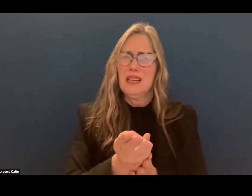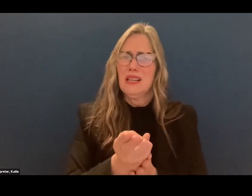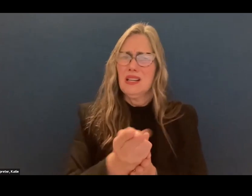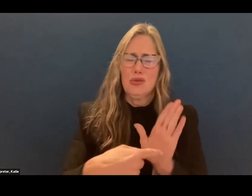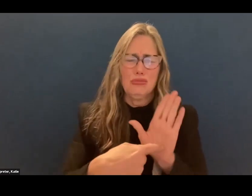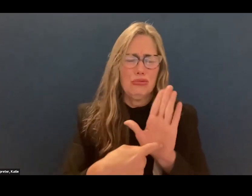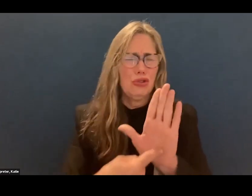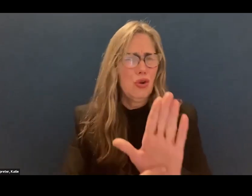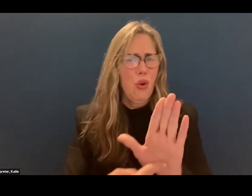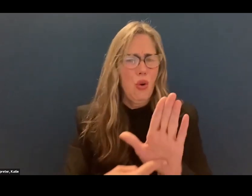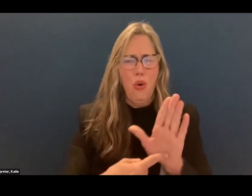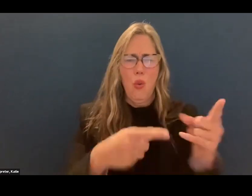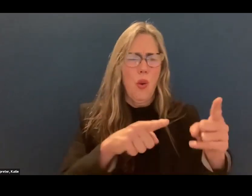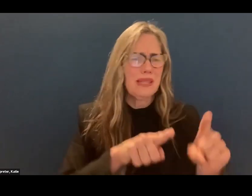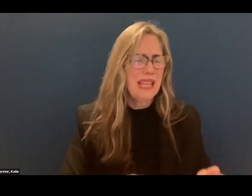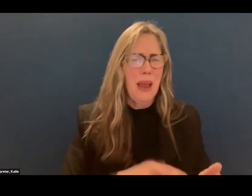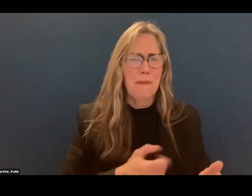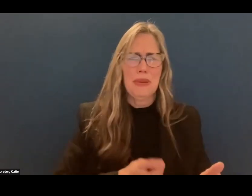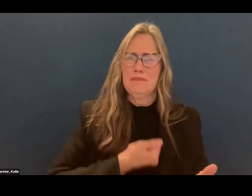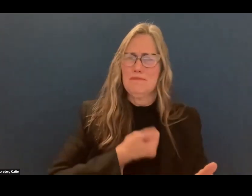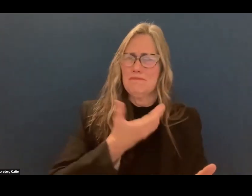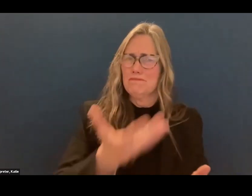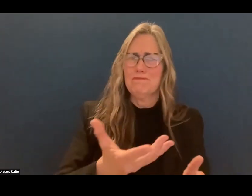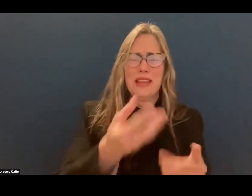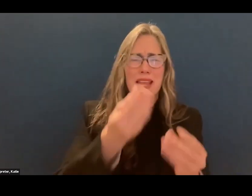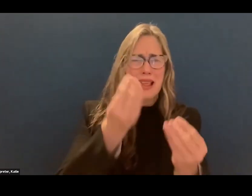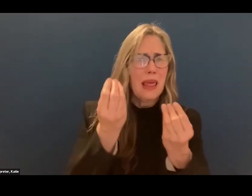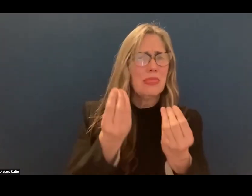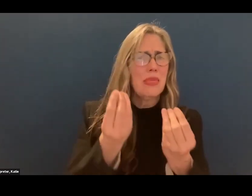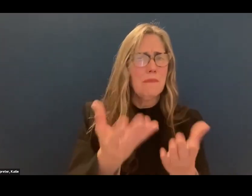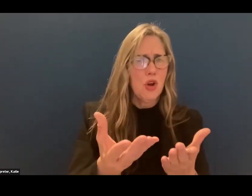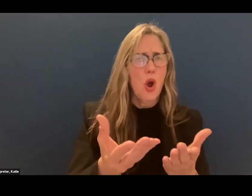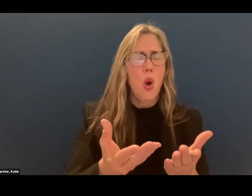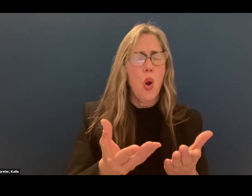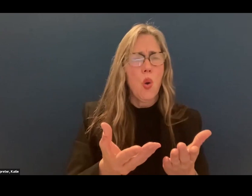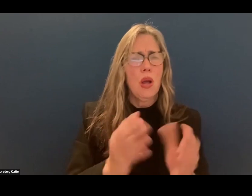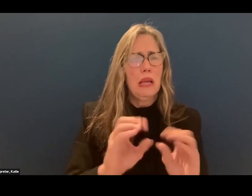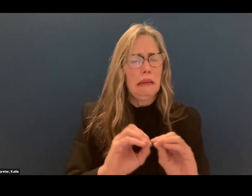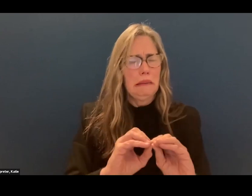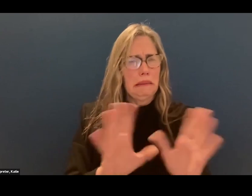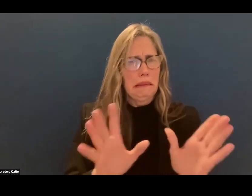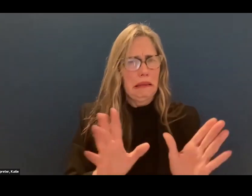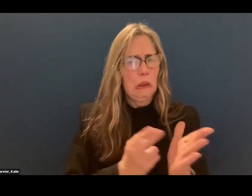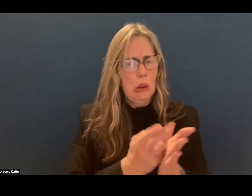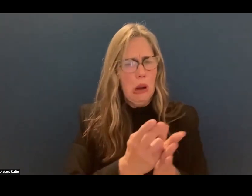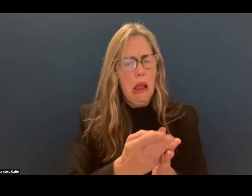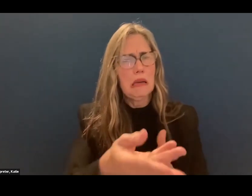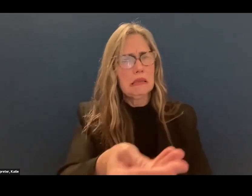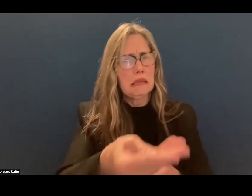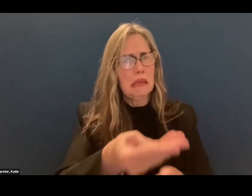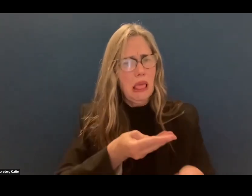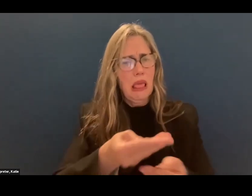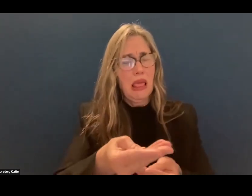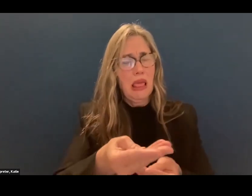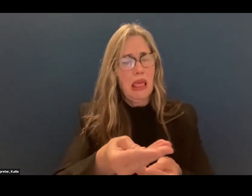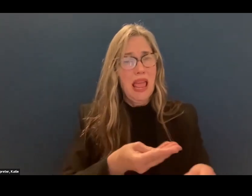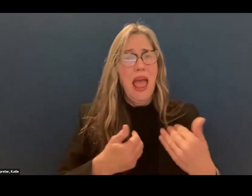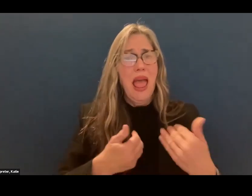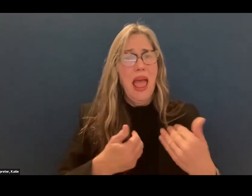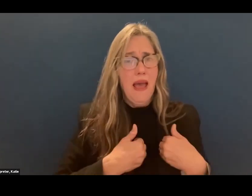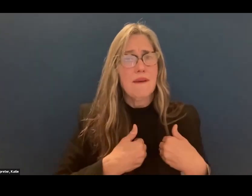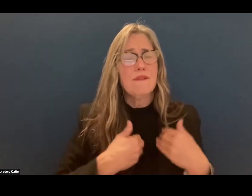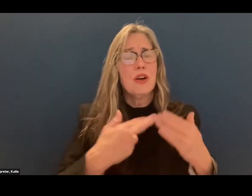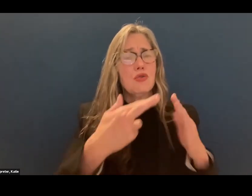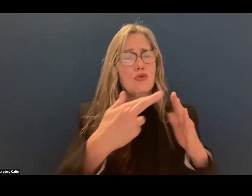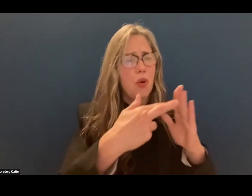specific incidents that occur at a school campus, that there is a standardized protocol for how to